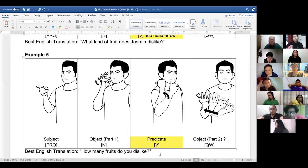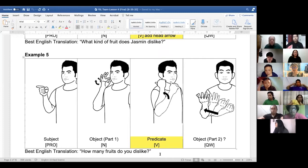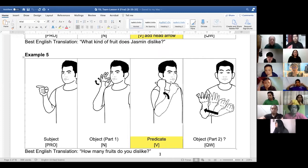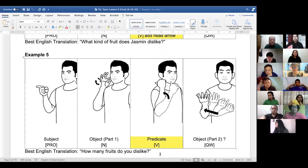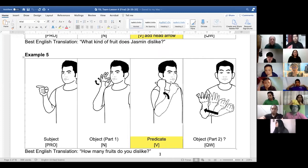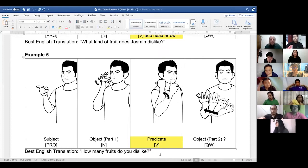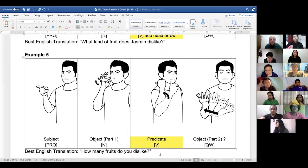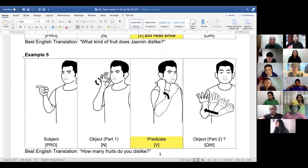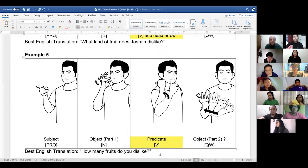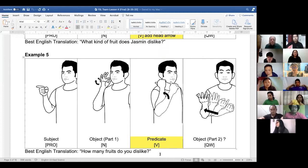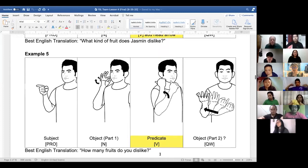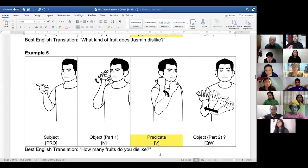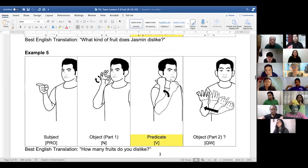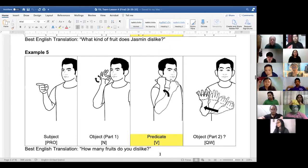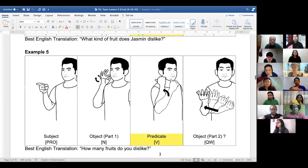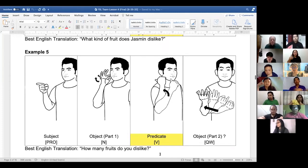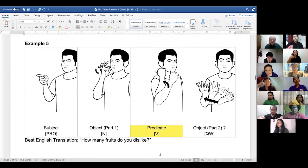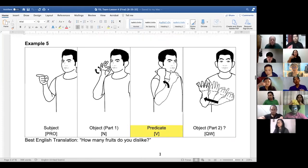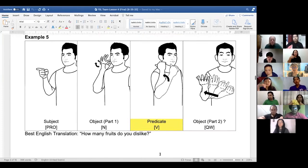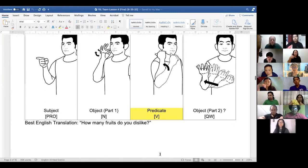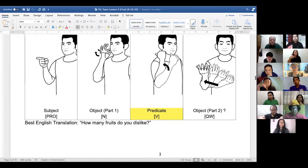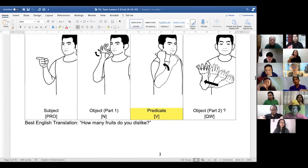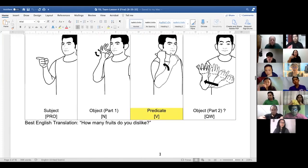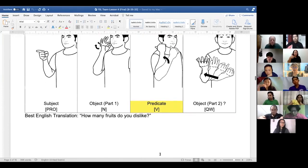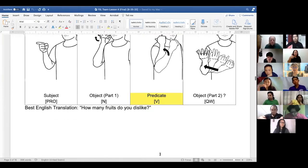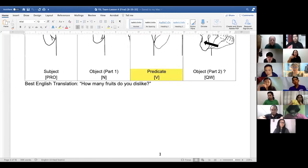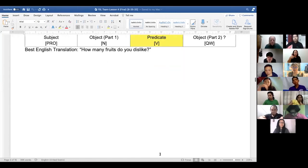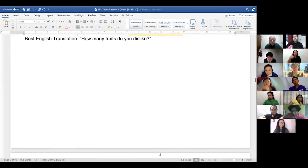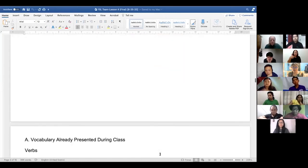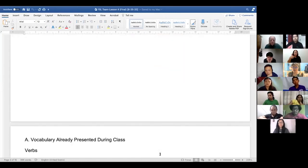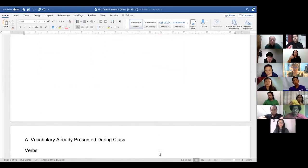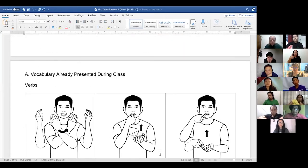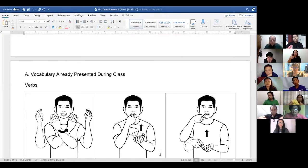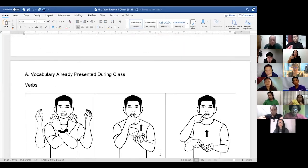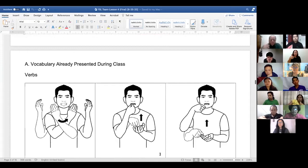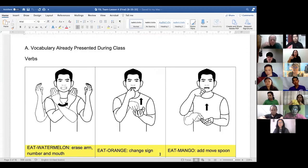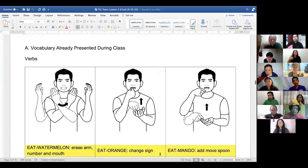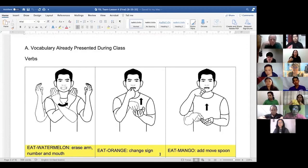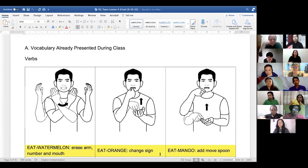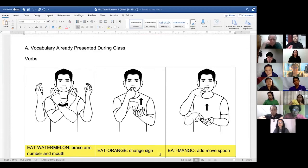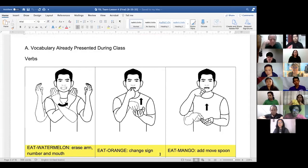Okay.